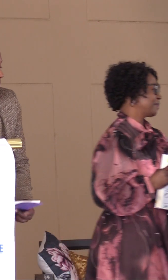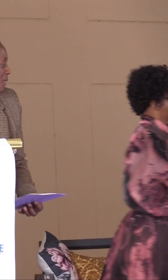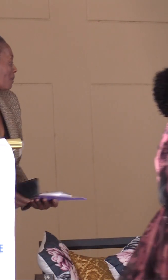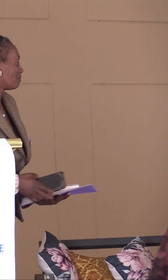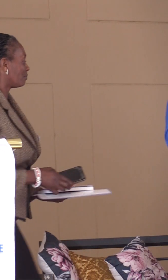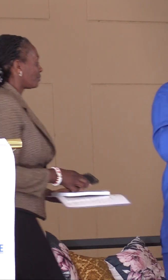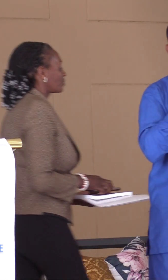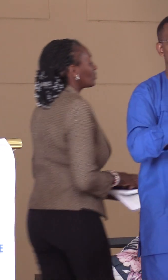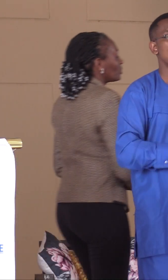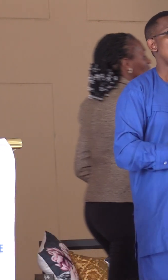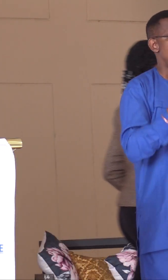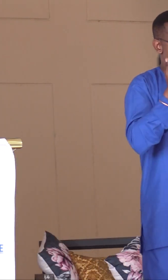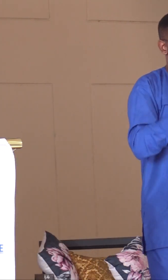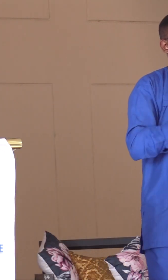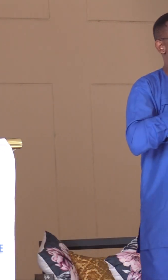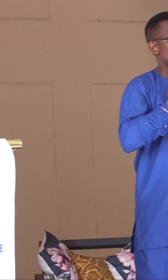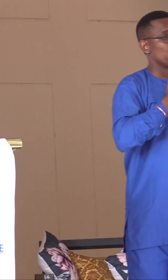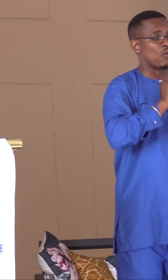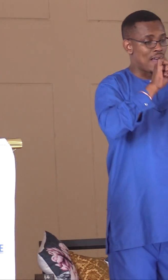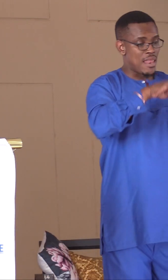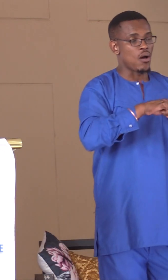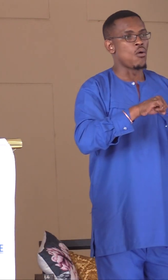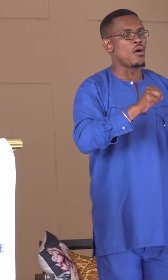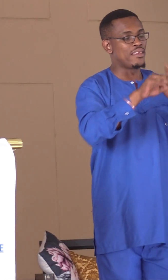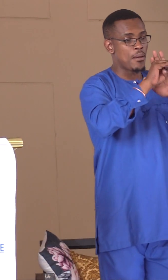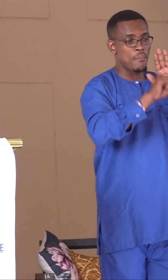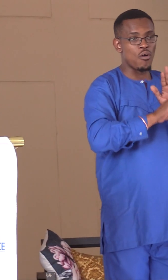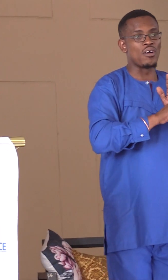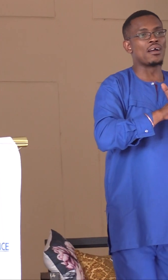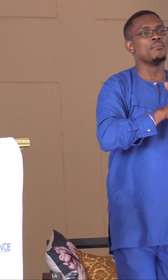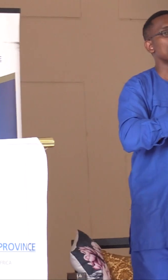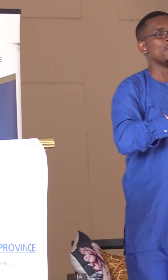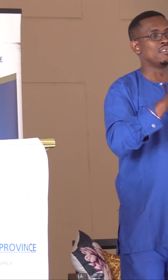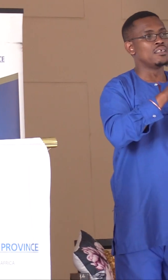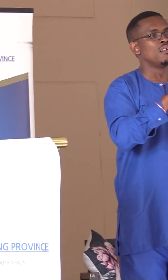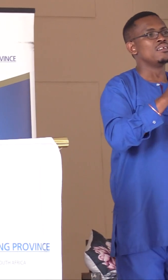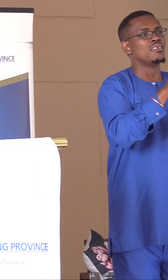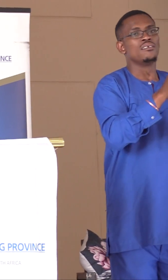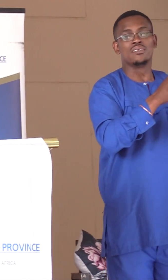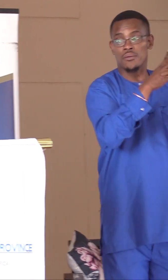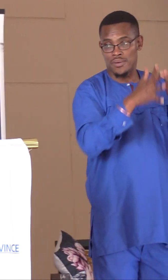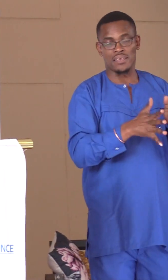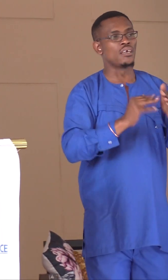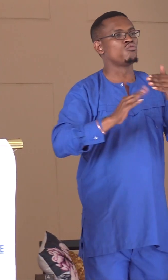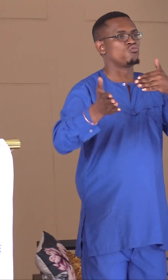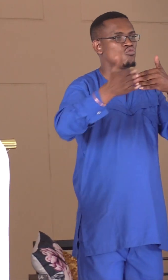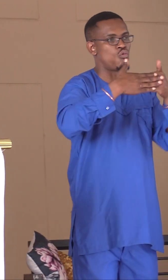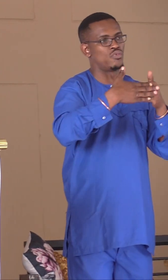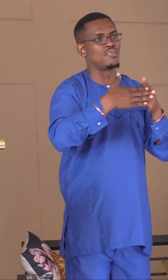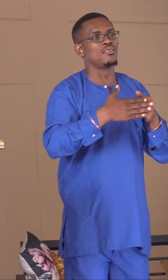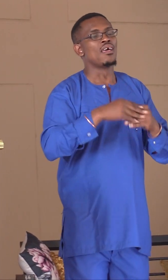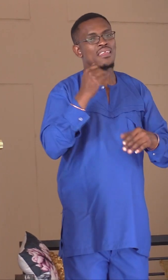Thank you very much. Now I want to allow my co-program director to say closing remarks, and then thereafter I'll do some final